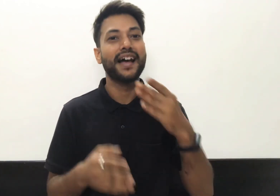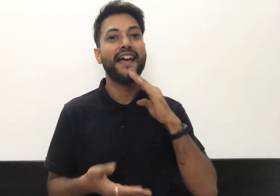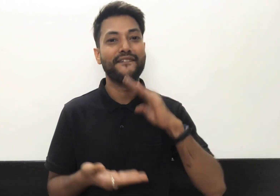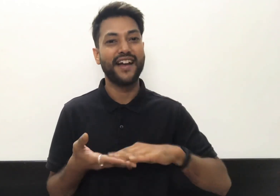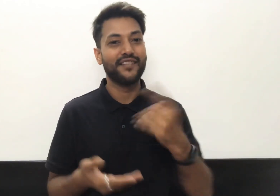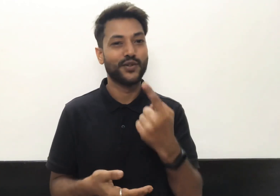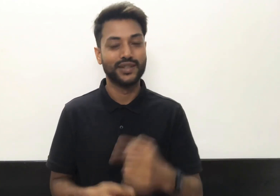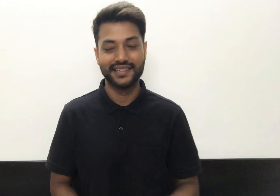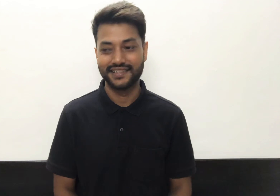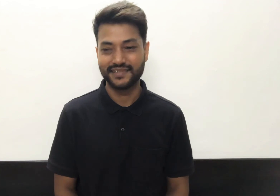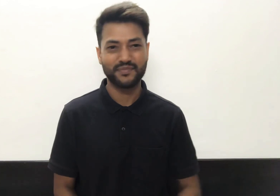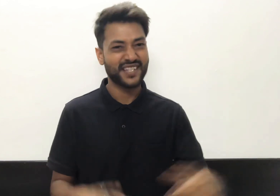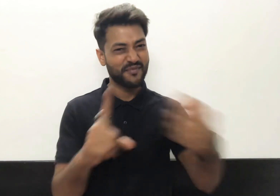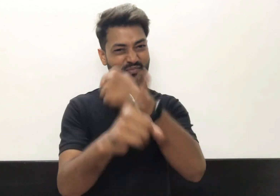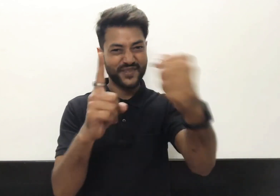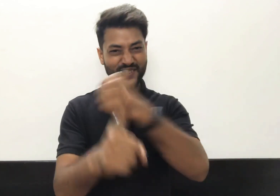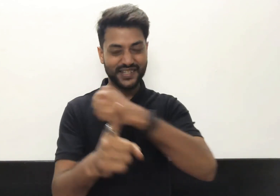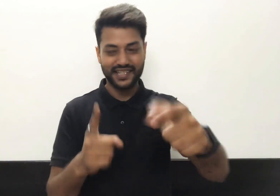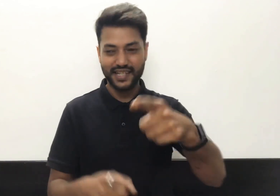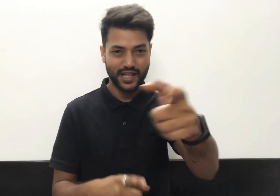He started beating her and abusing her.